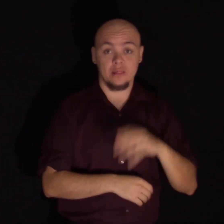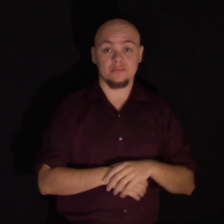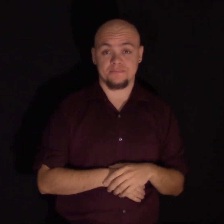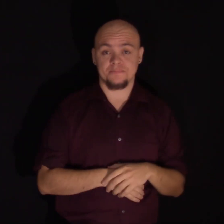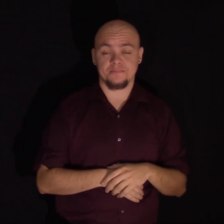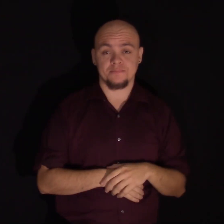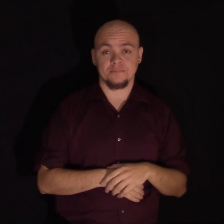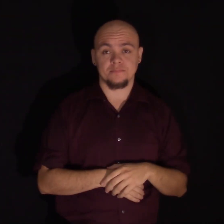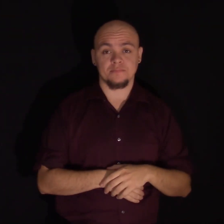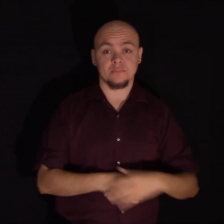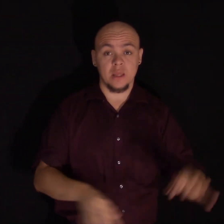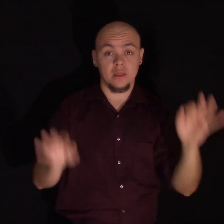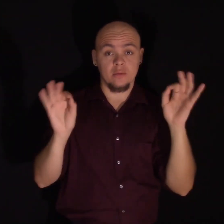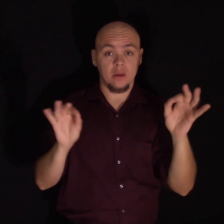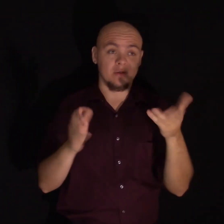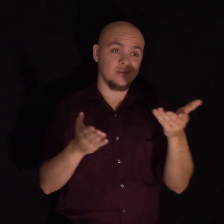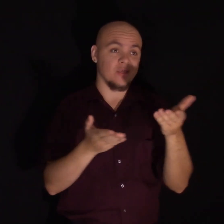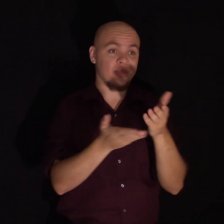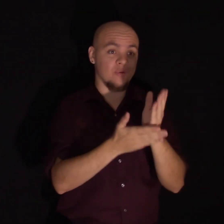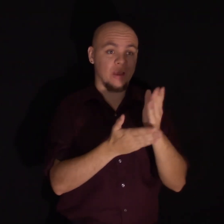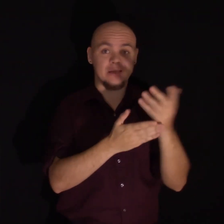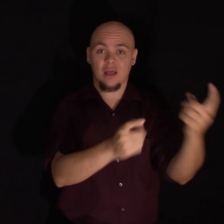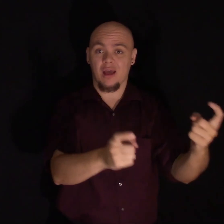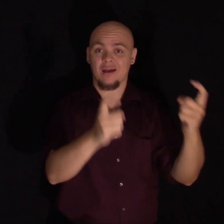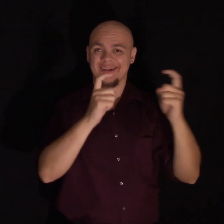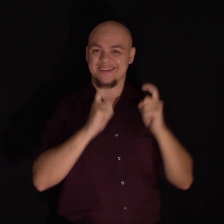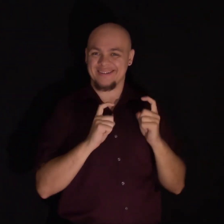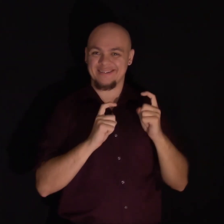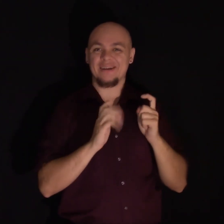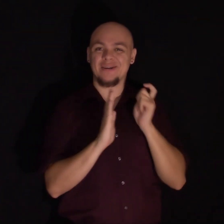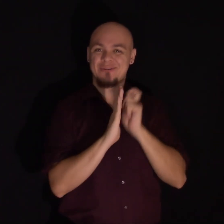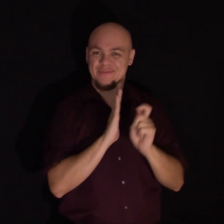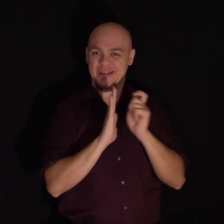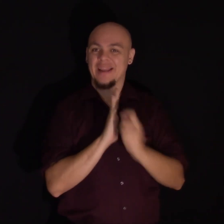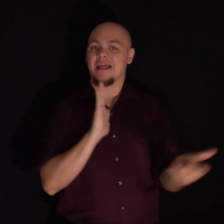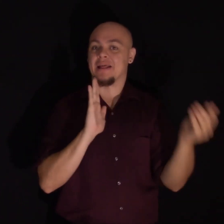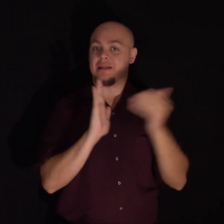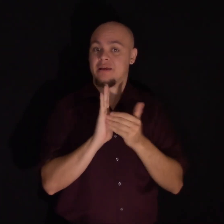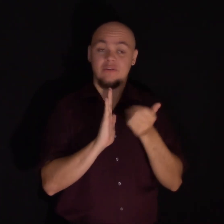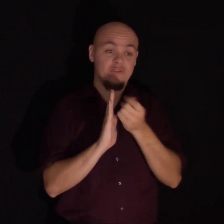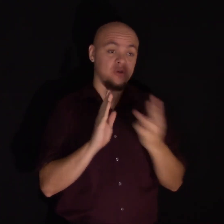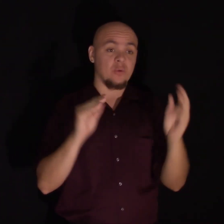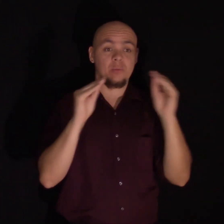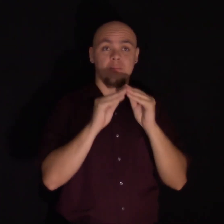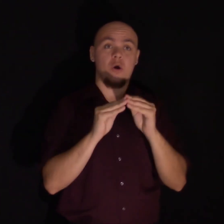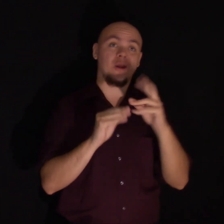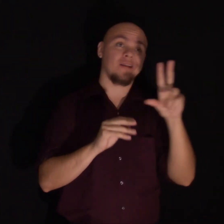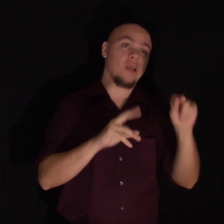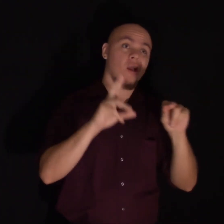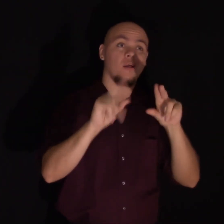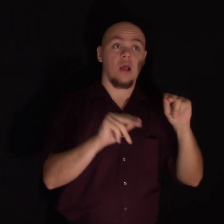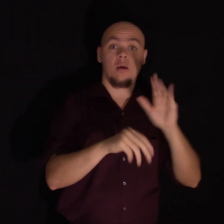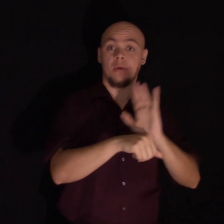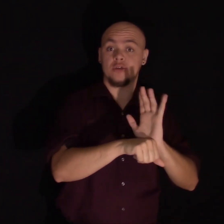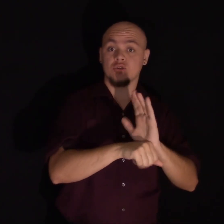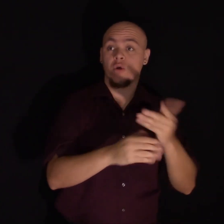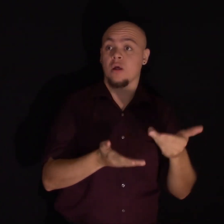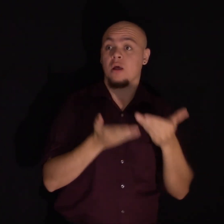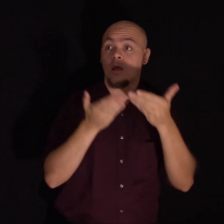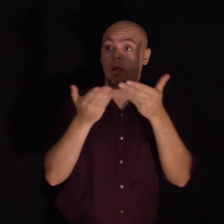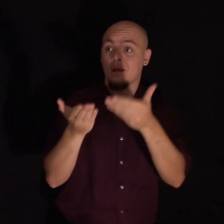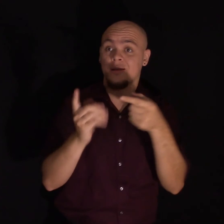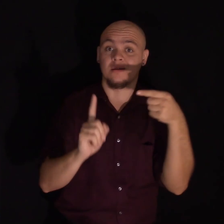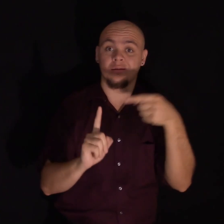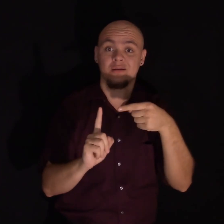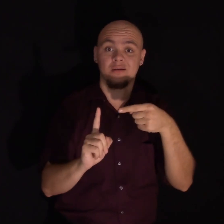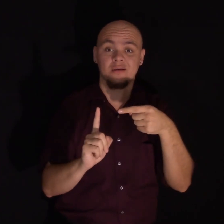The silver lining is the rights reverted back to me. And after several more passes, my show happened to cross the desk